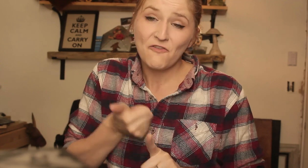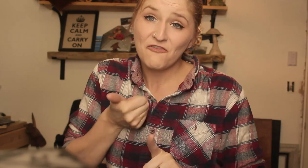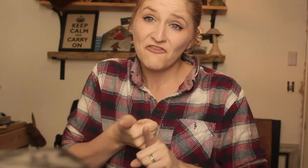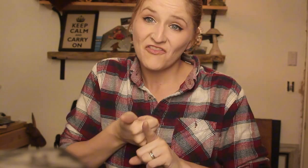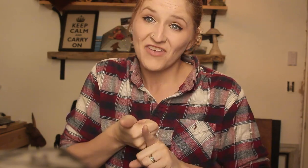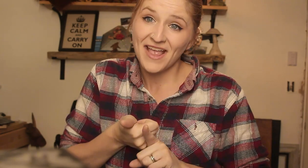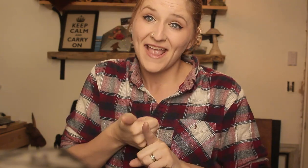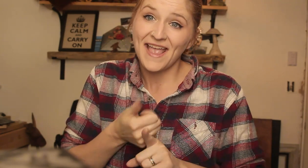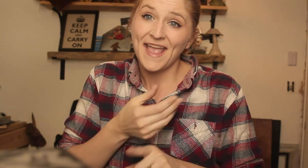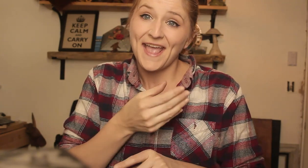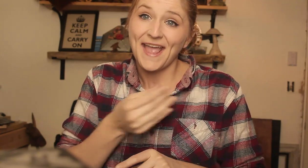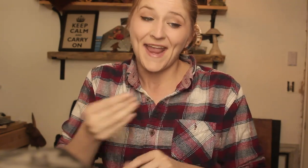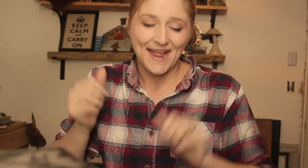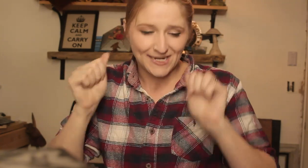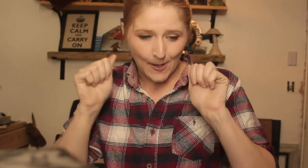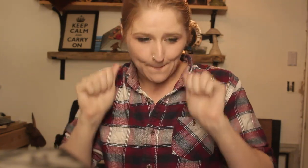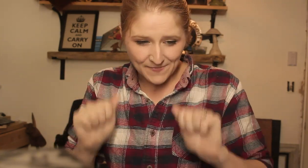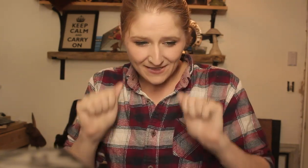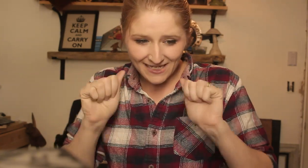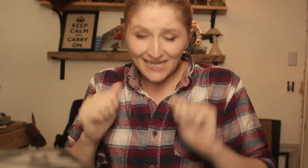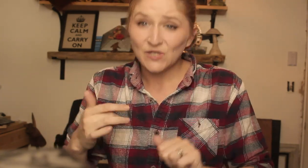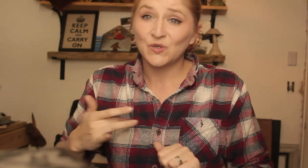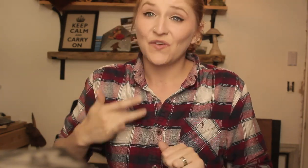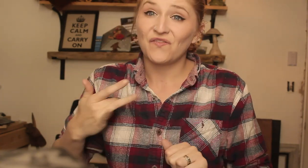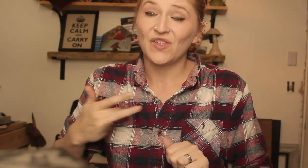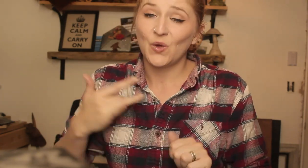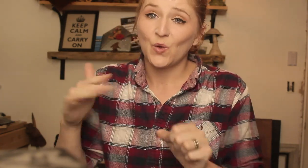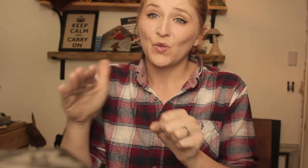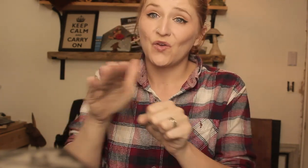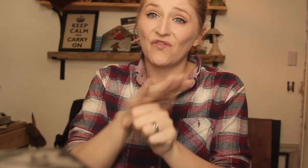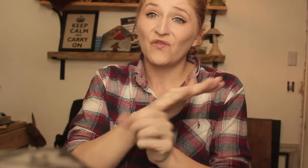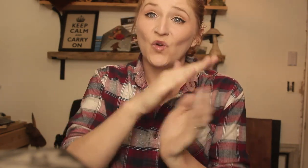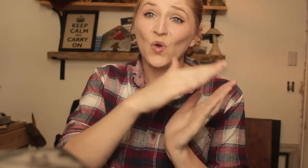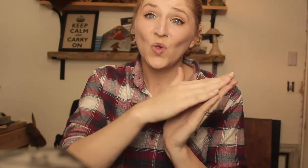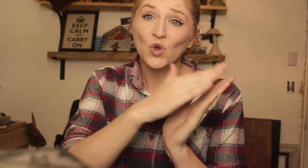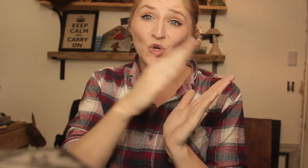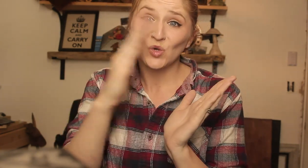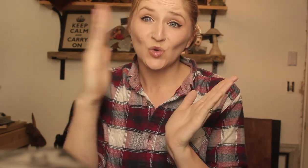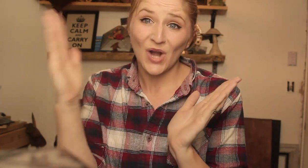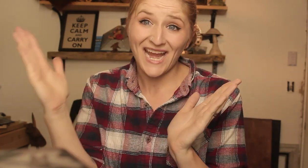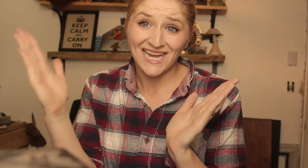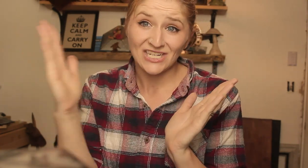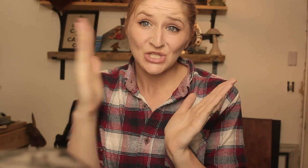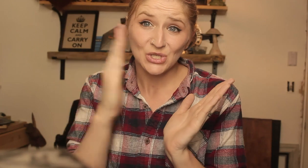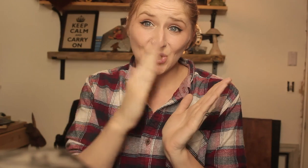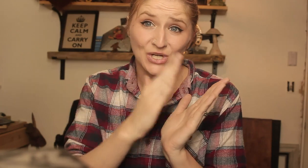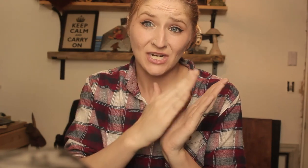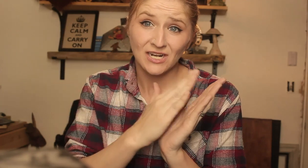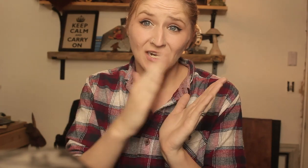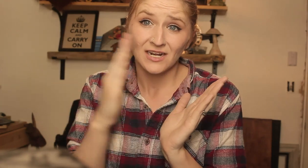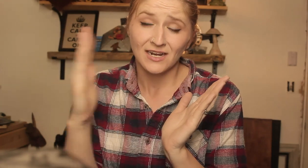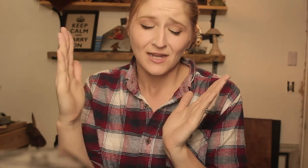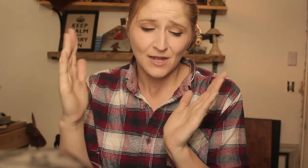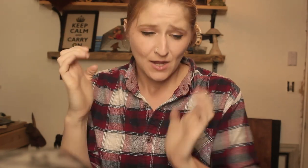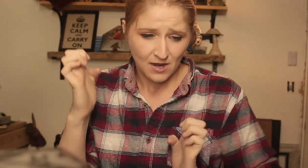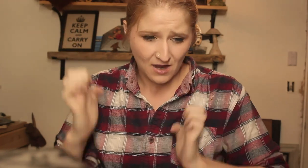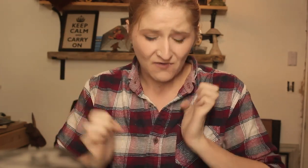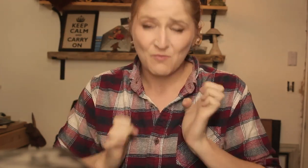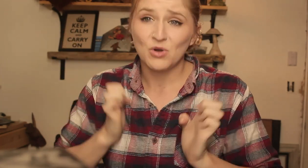self and ability to feel the full range of